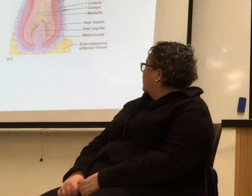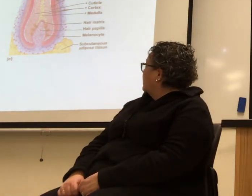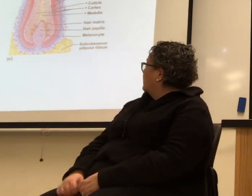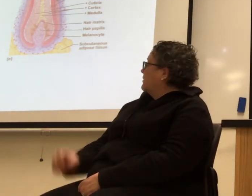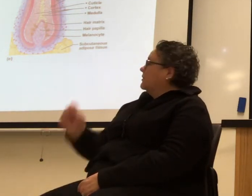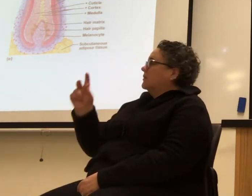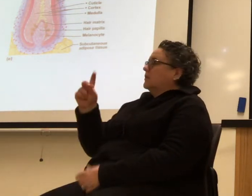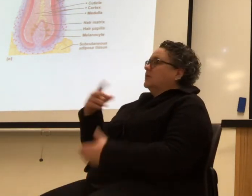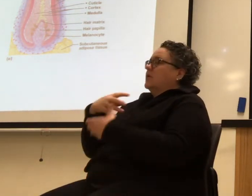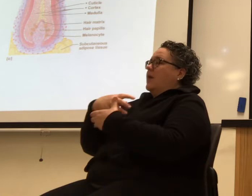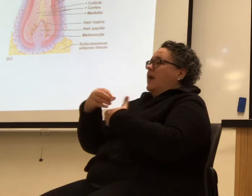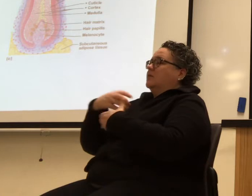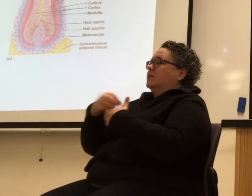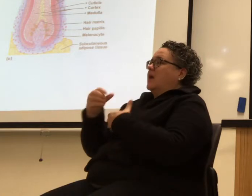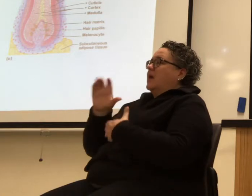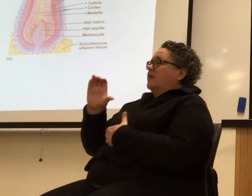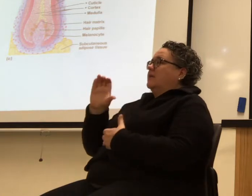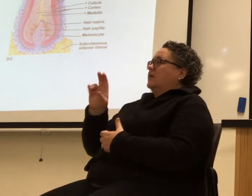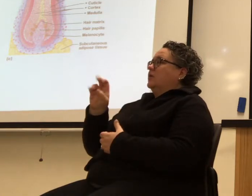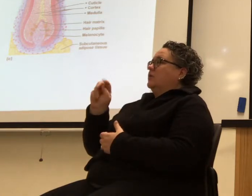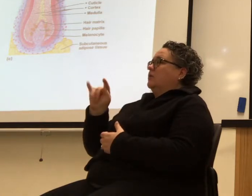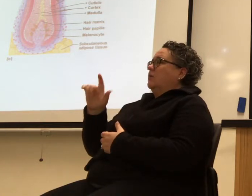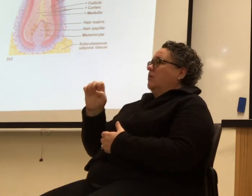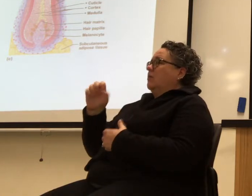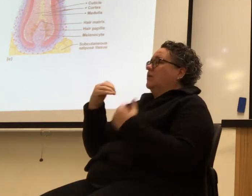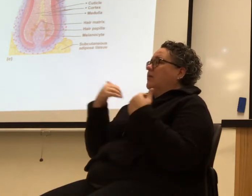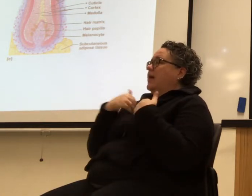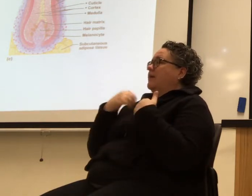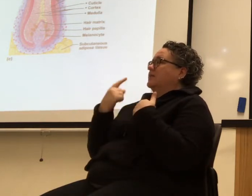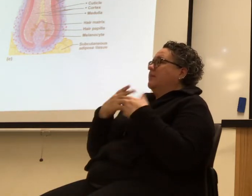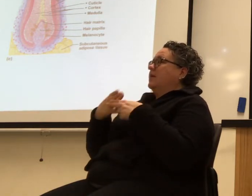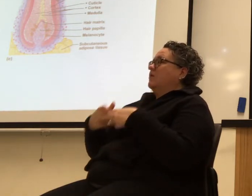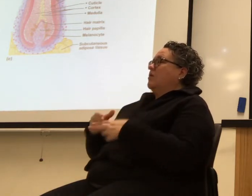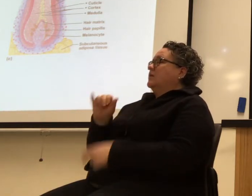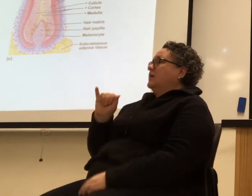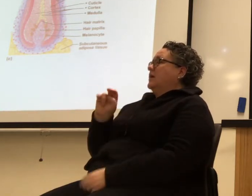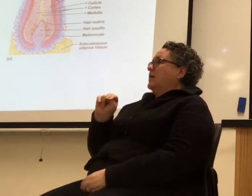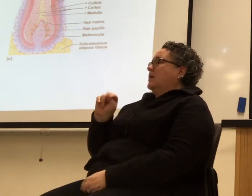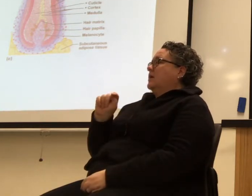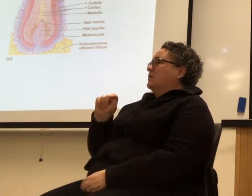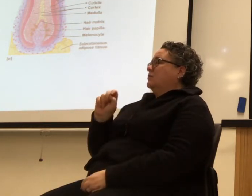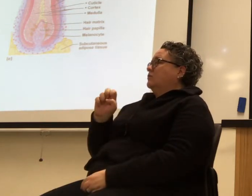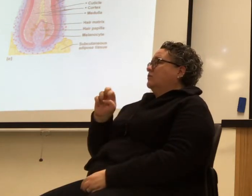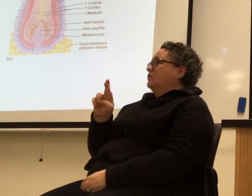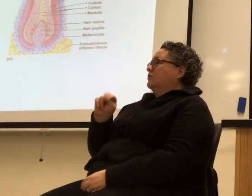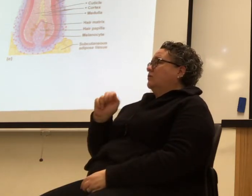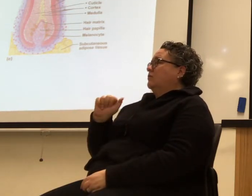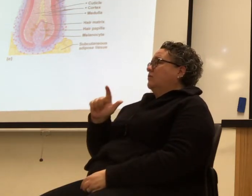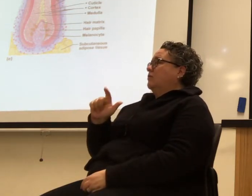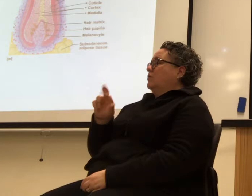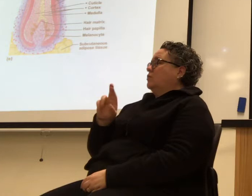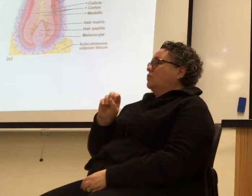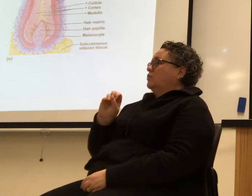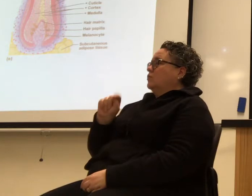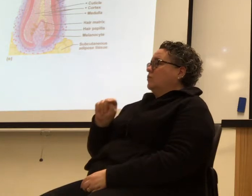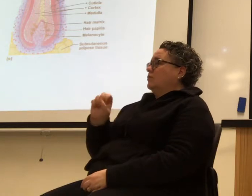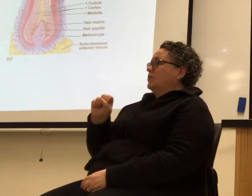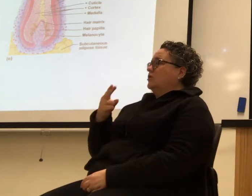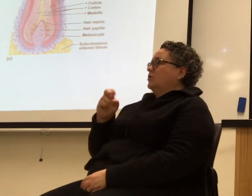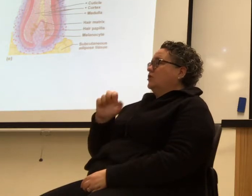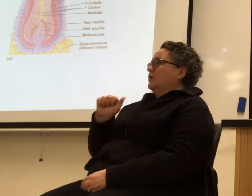All right, so outside the cuticle, we have what's called the internal root sheath and the external root